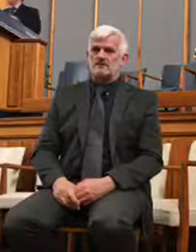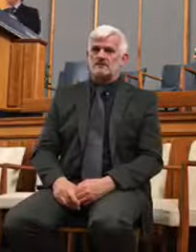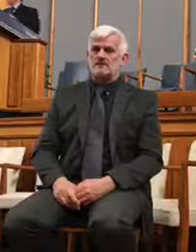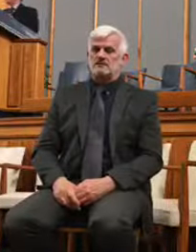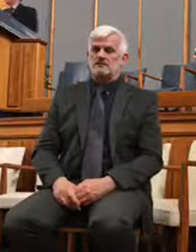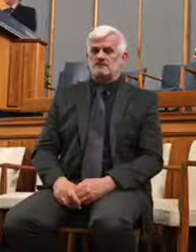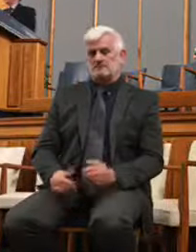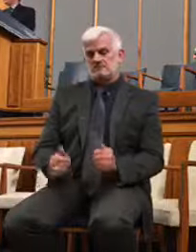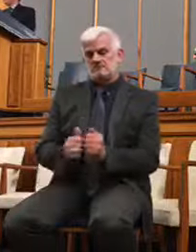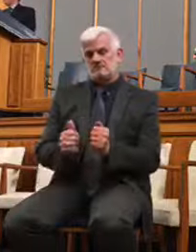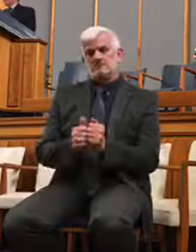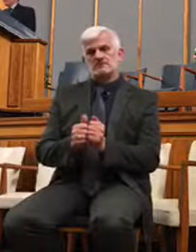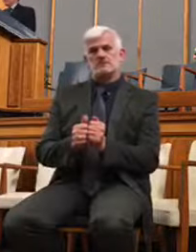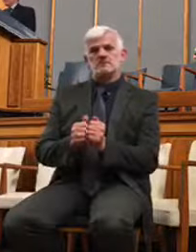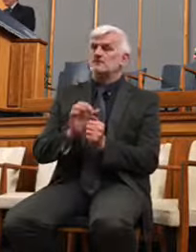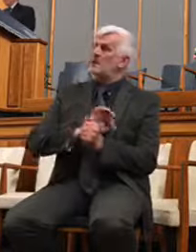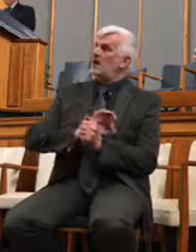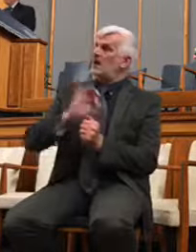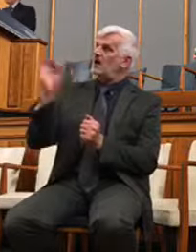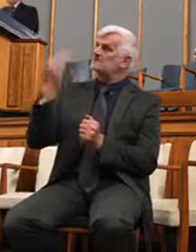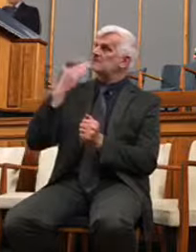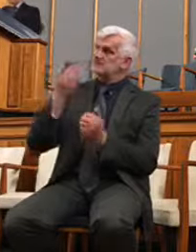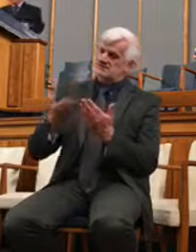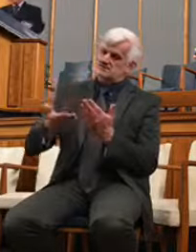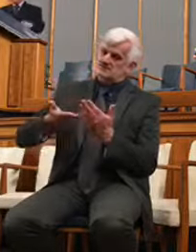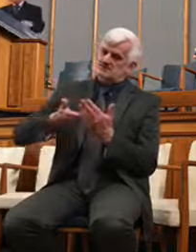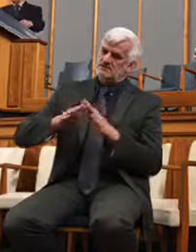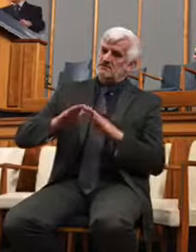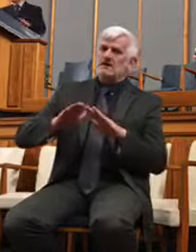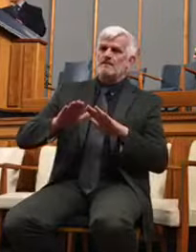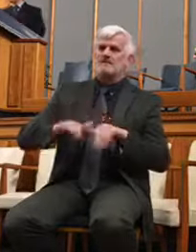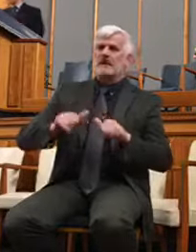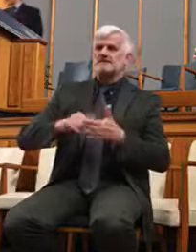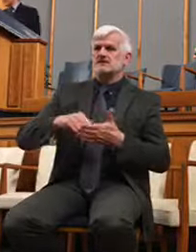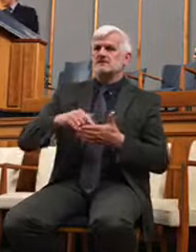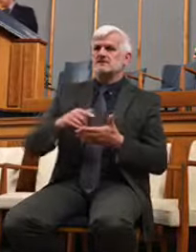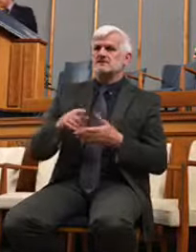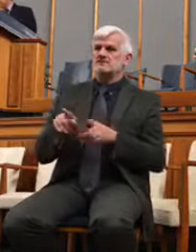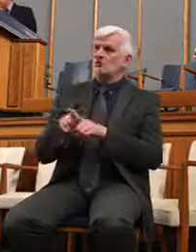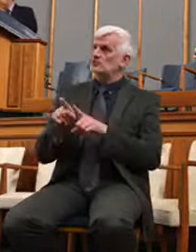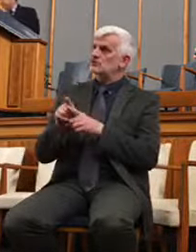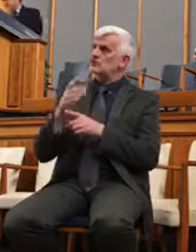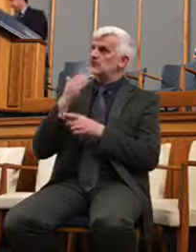May the Lord bless again the reading of his word, and bless you for our hearts.